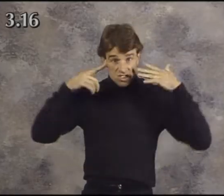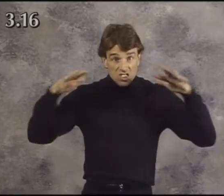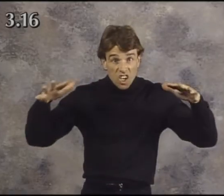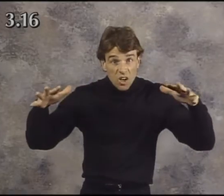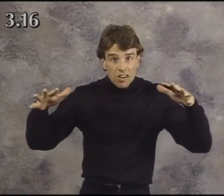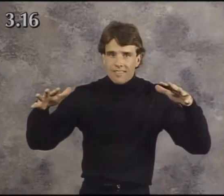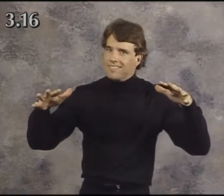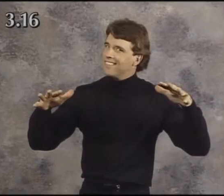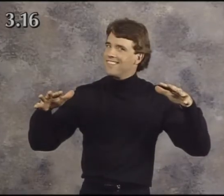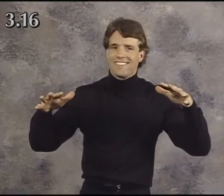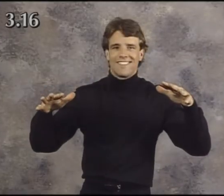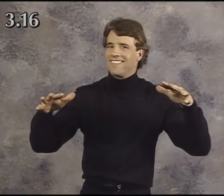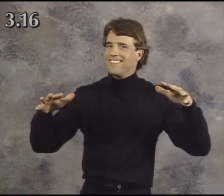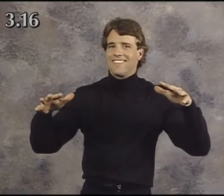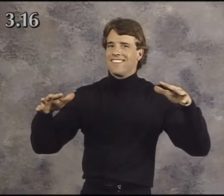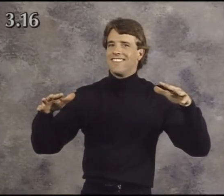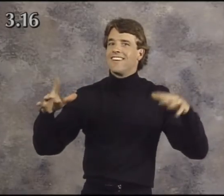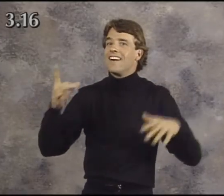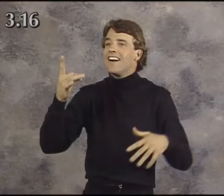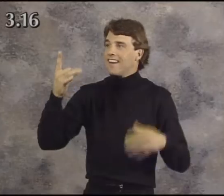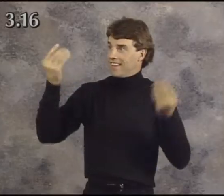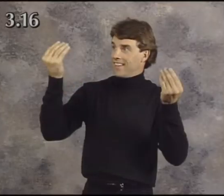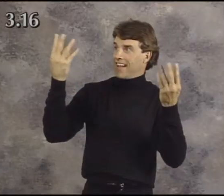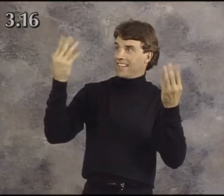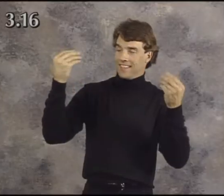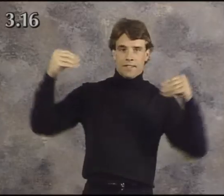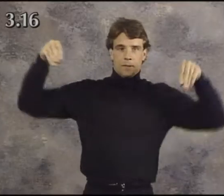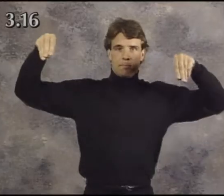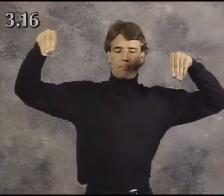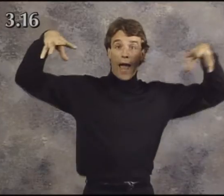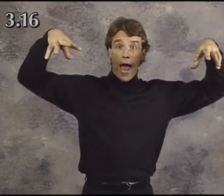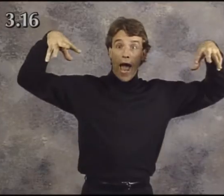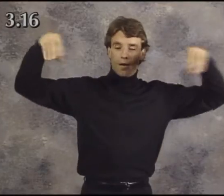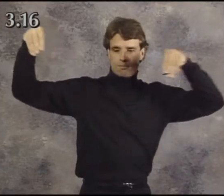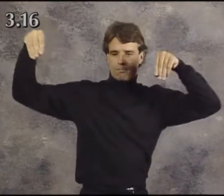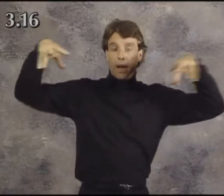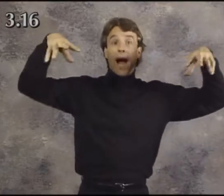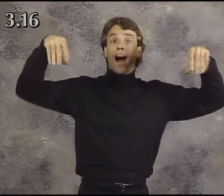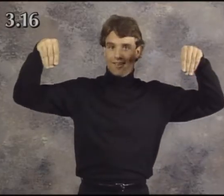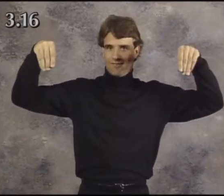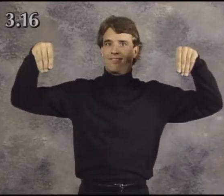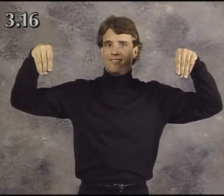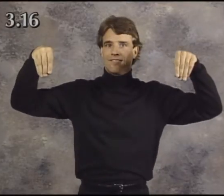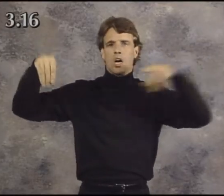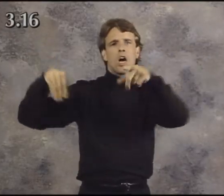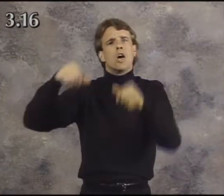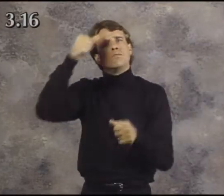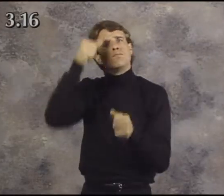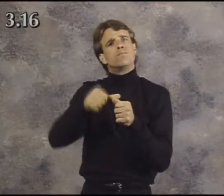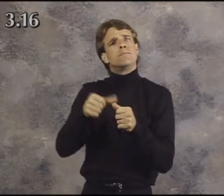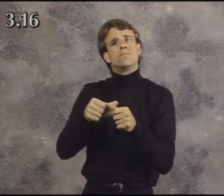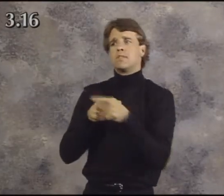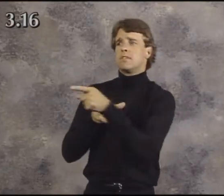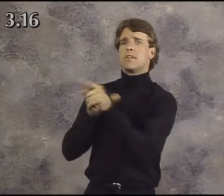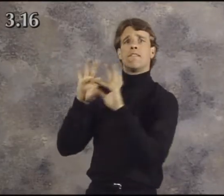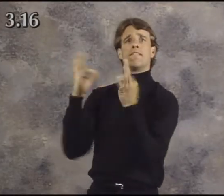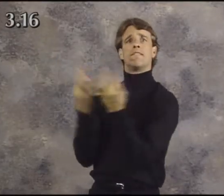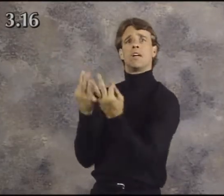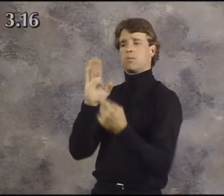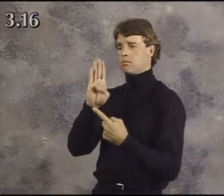the doorbell for that matter. The sound is useless. But a flashing light is very effective. Remember